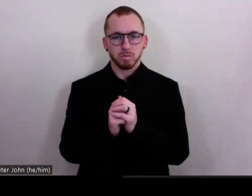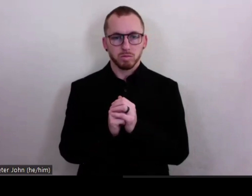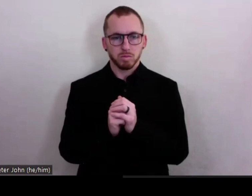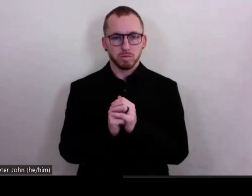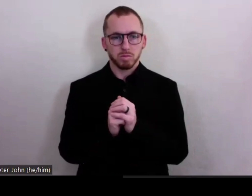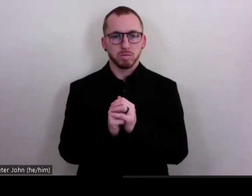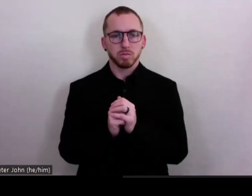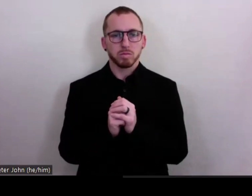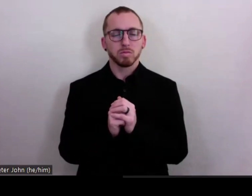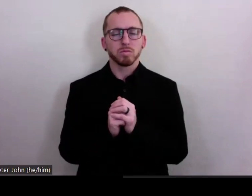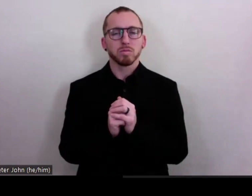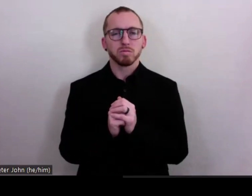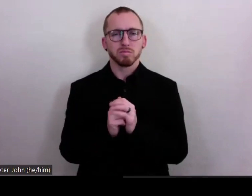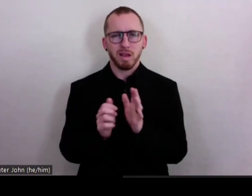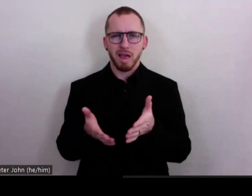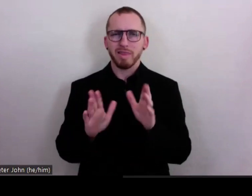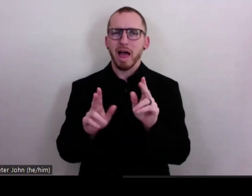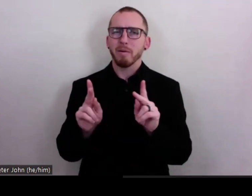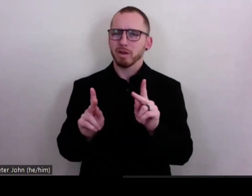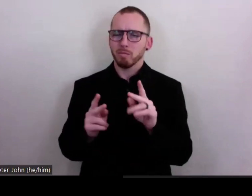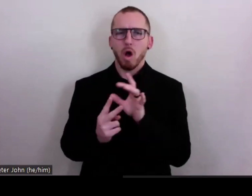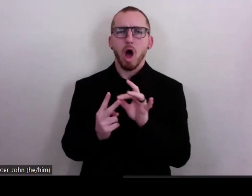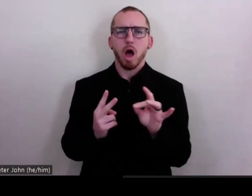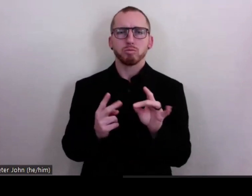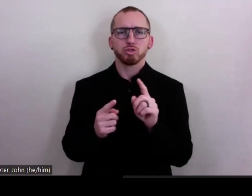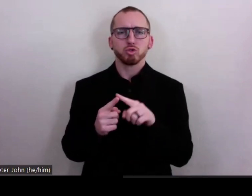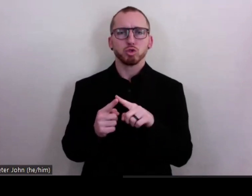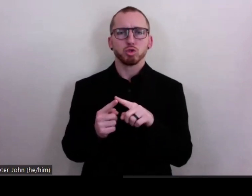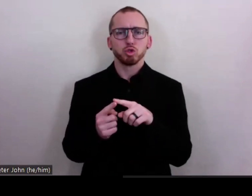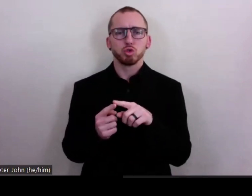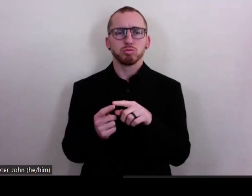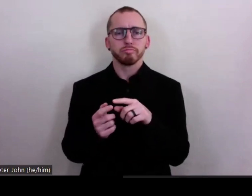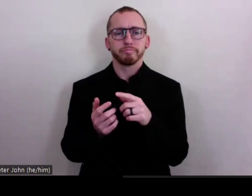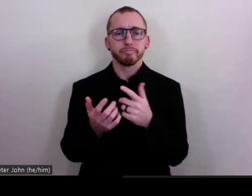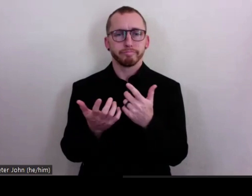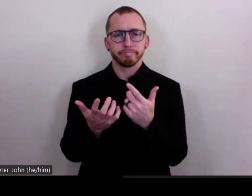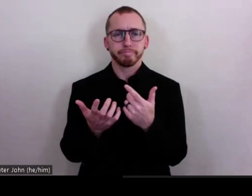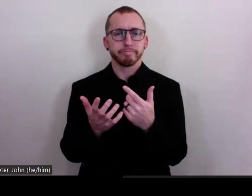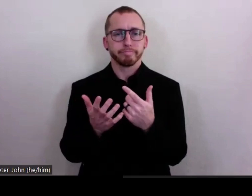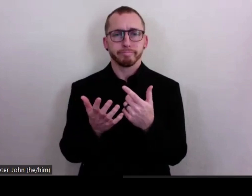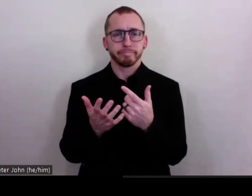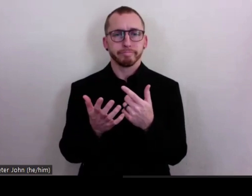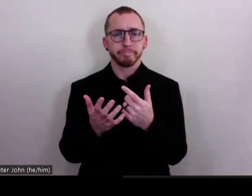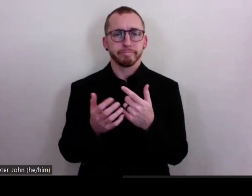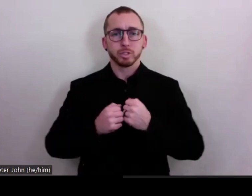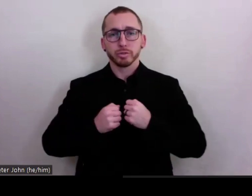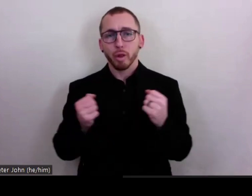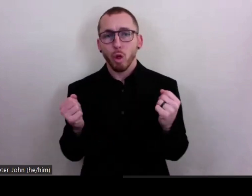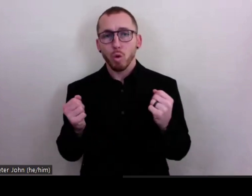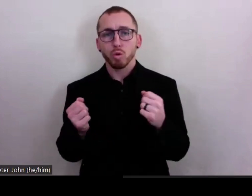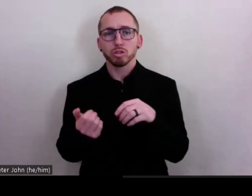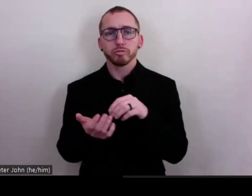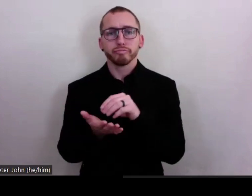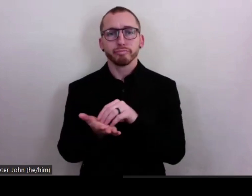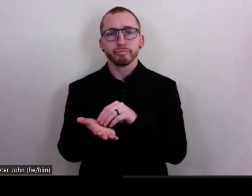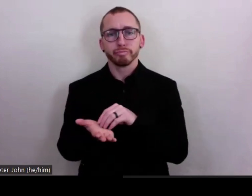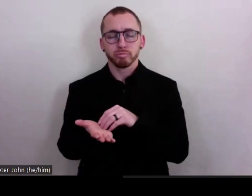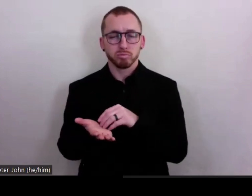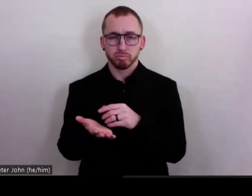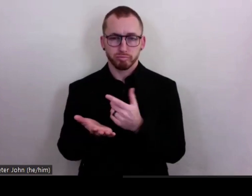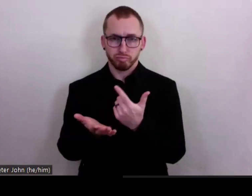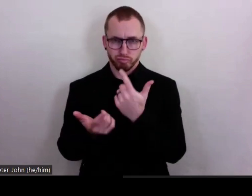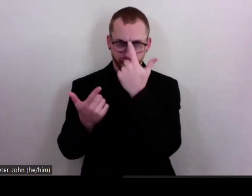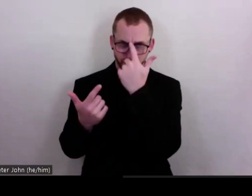want to. But that way, hopefully, that will create some sort of bridge between